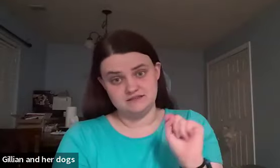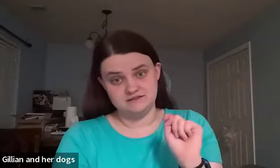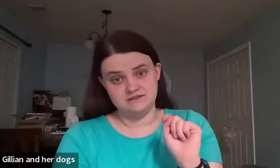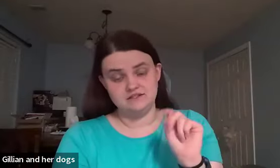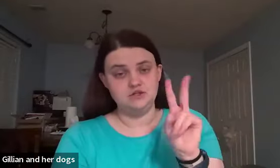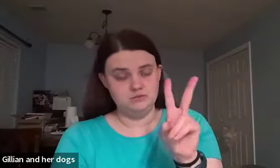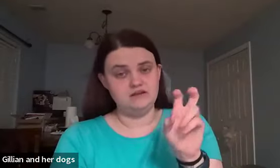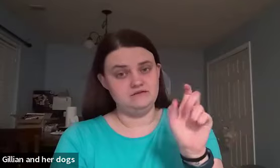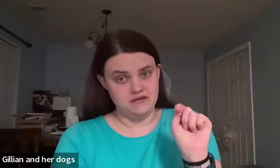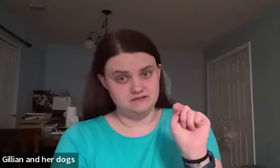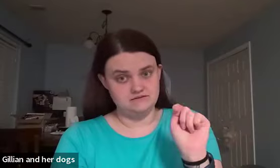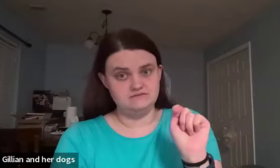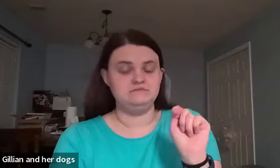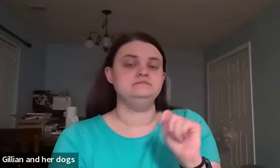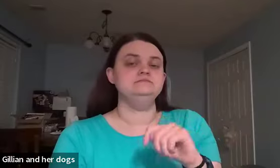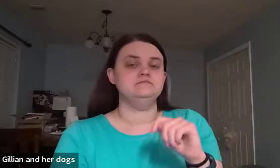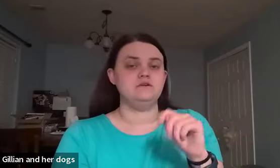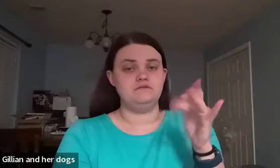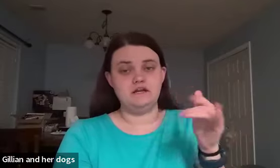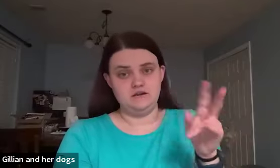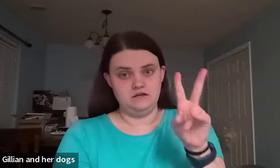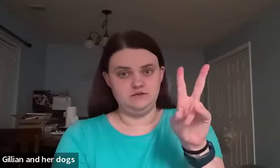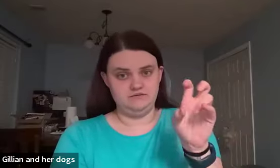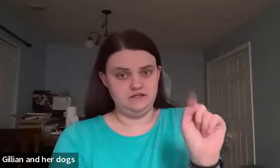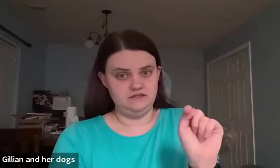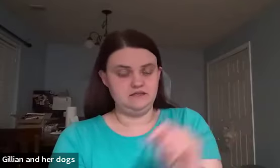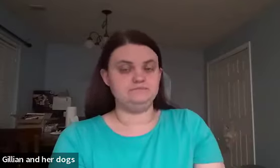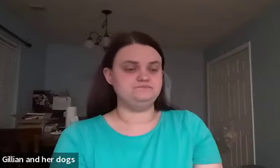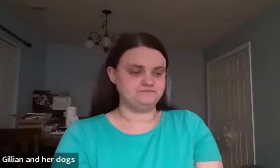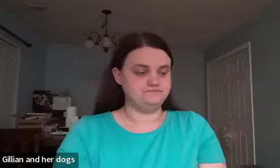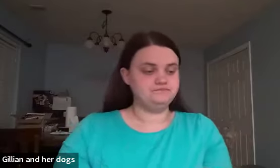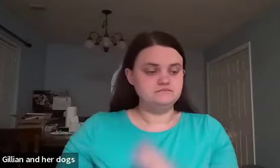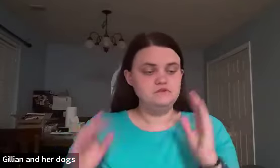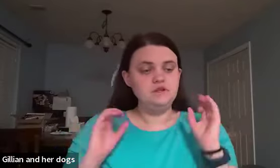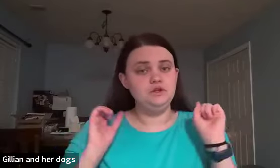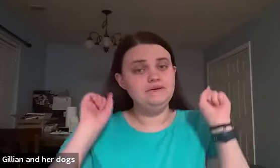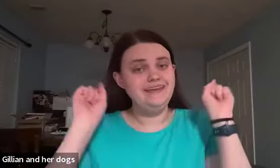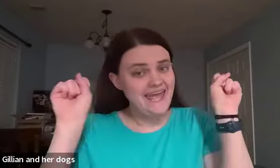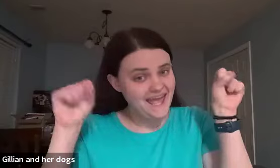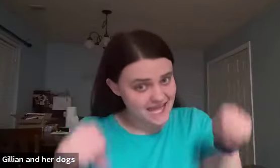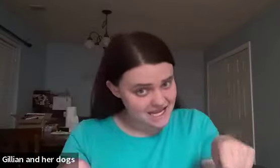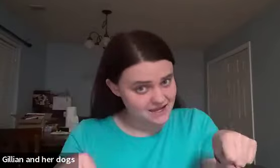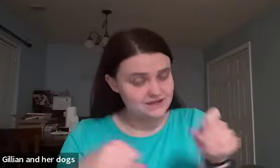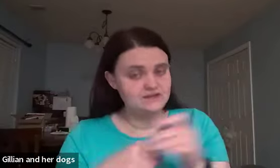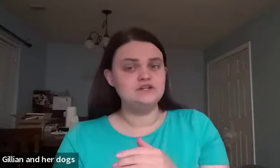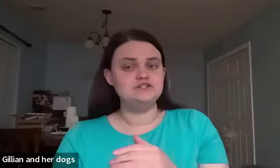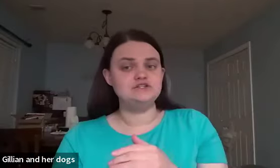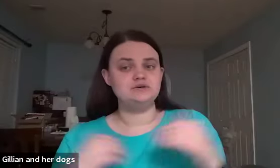vet, you would be like vet. Or a veterinarian, you'd be VET. You can